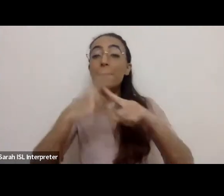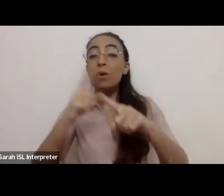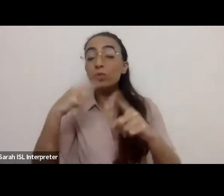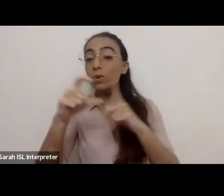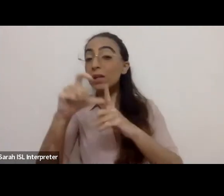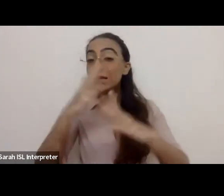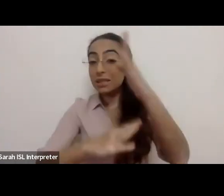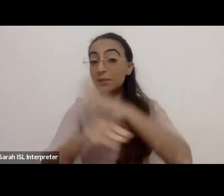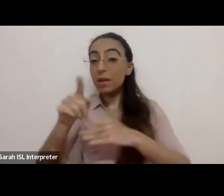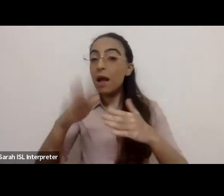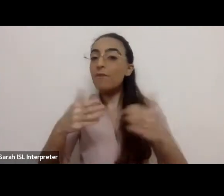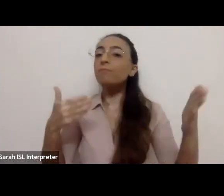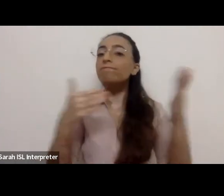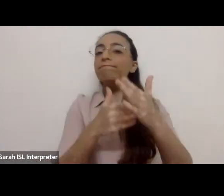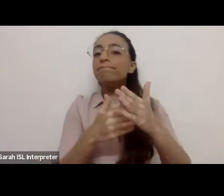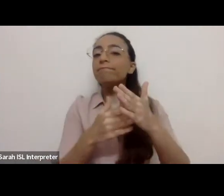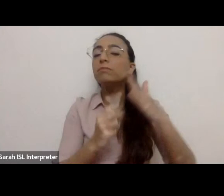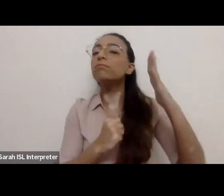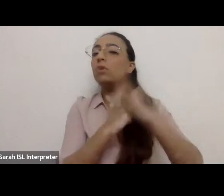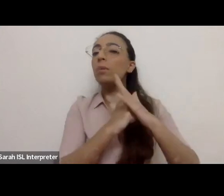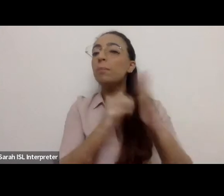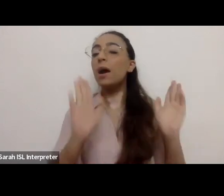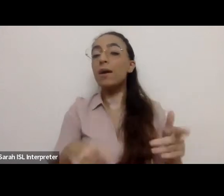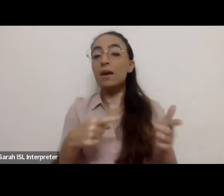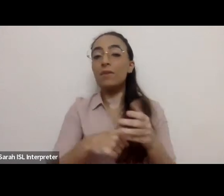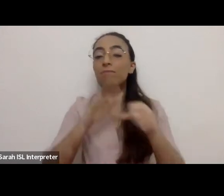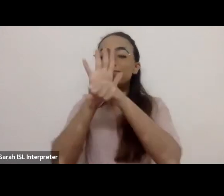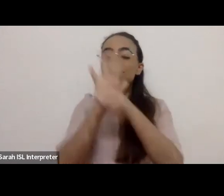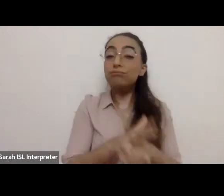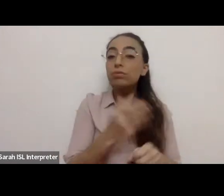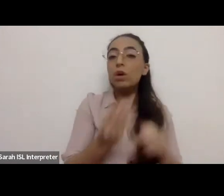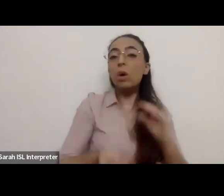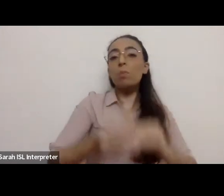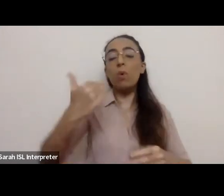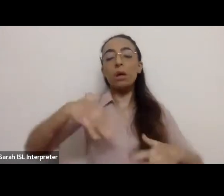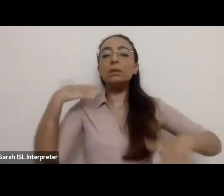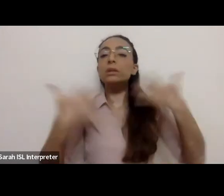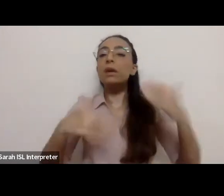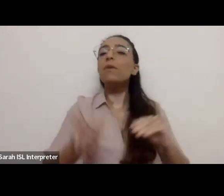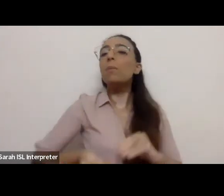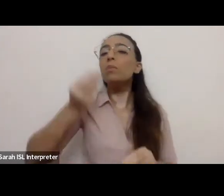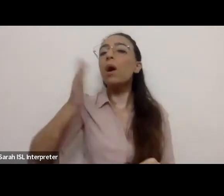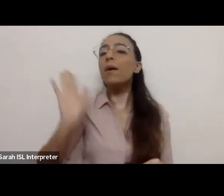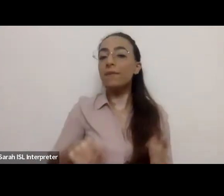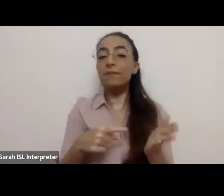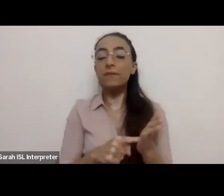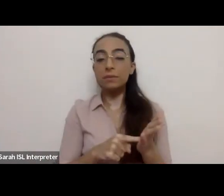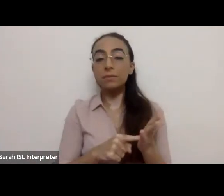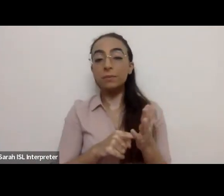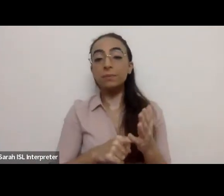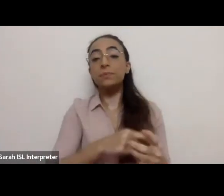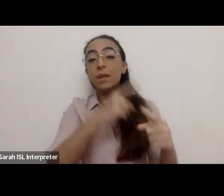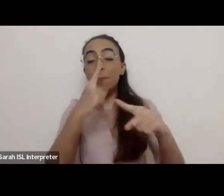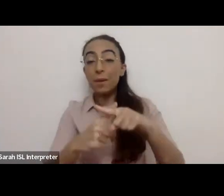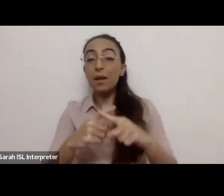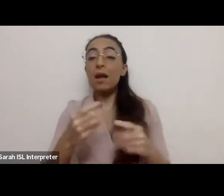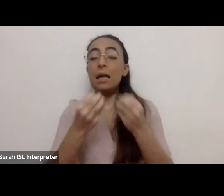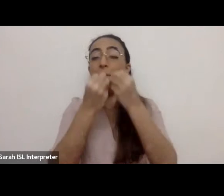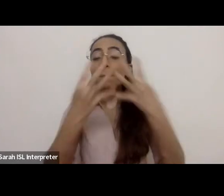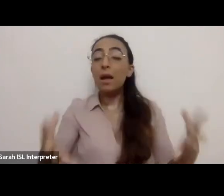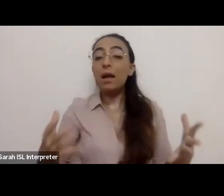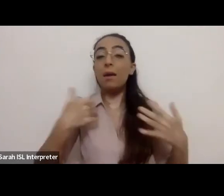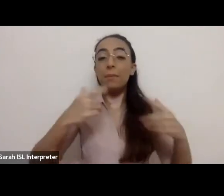particular have faced unprecedented hardship. Not to mention the loss of